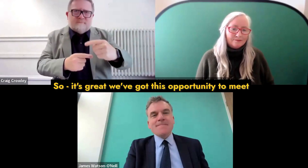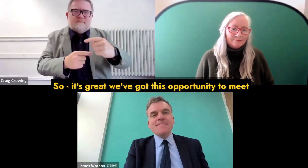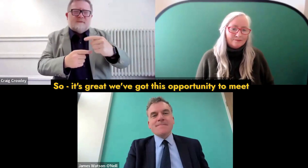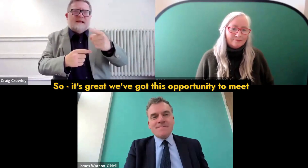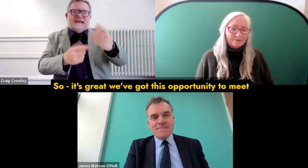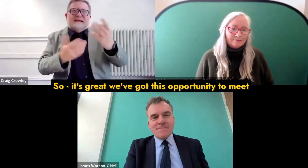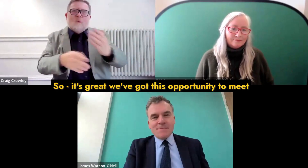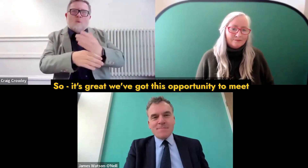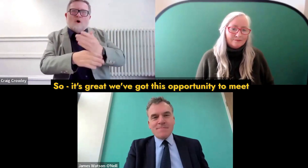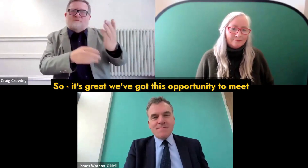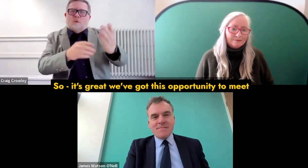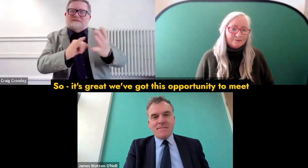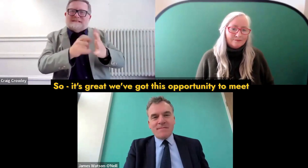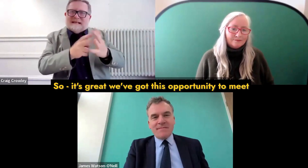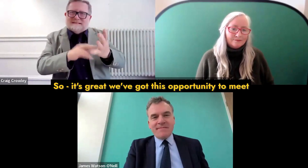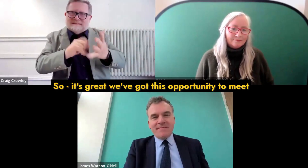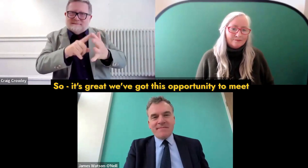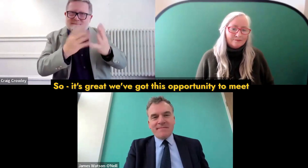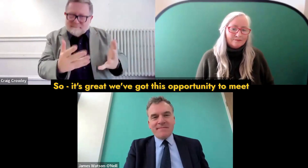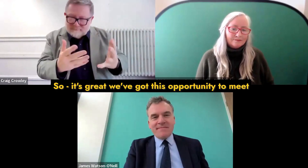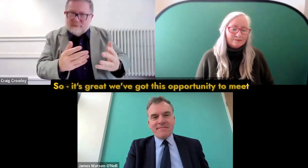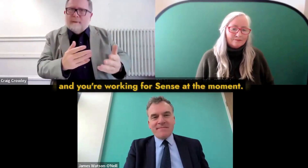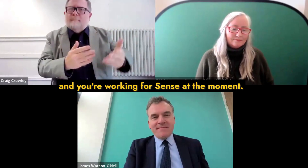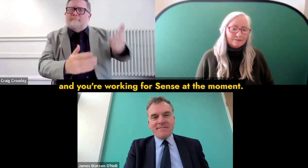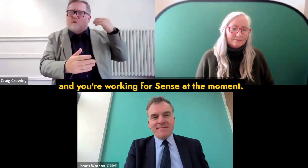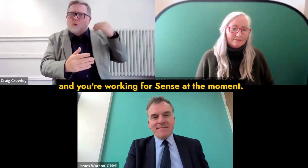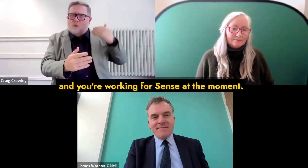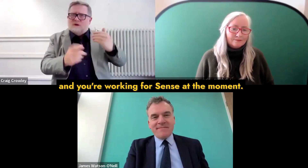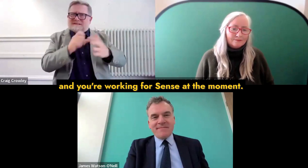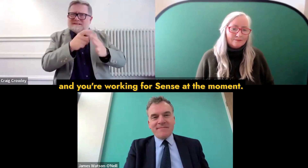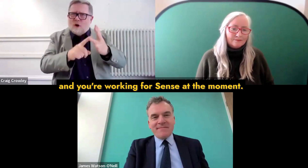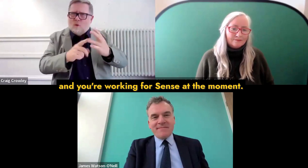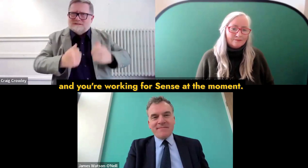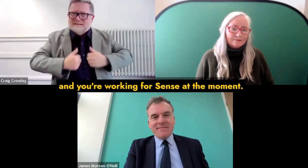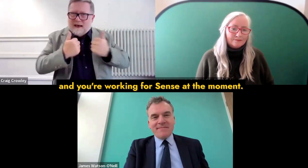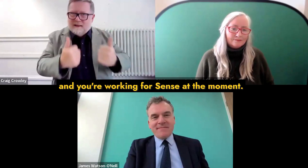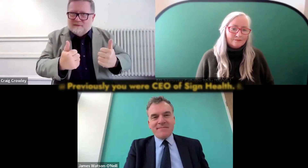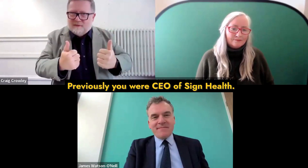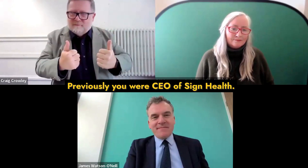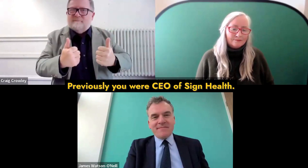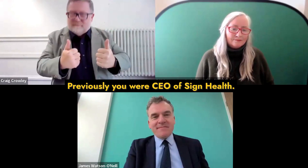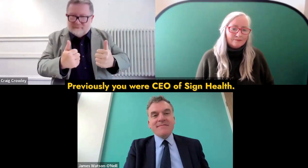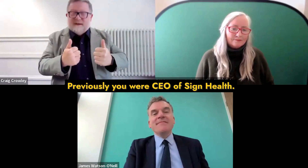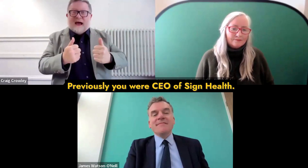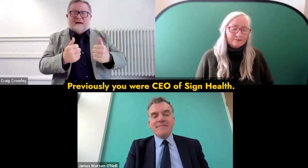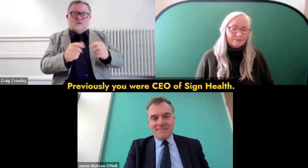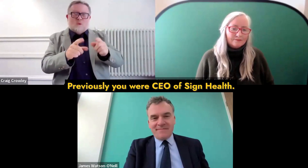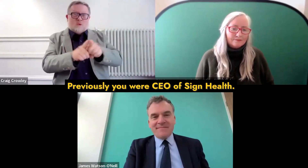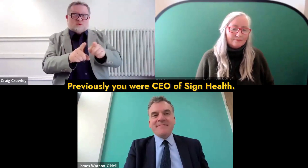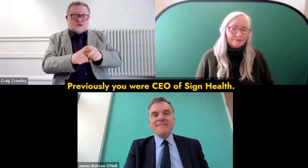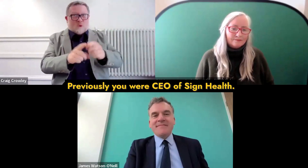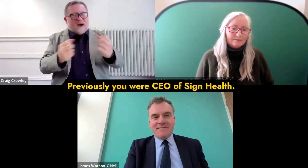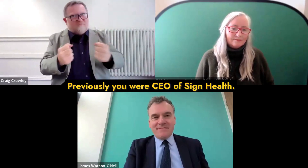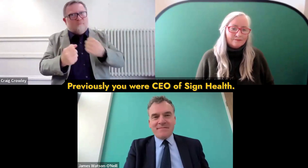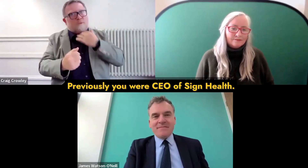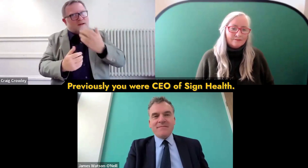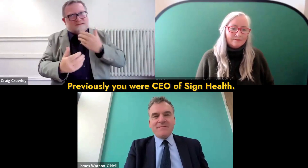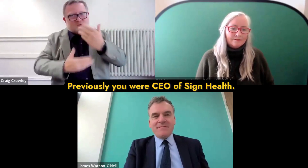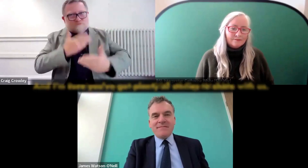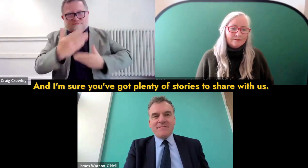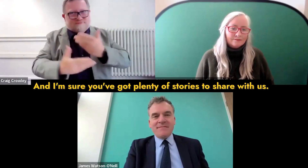So it's great we've got this opportunity, and you're working for Sense at the moment. Previously, you were CEO of Sign